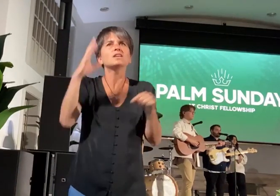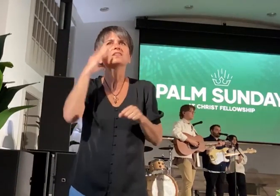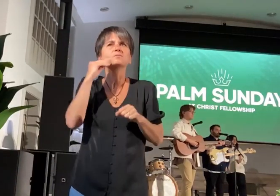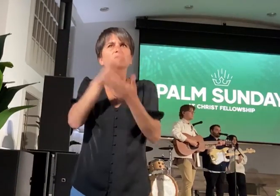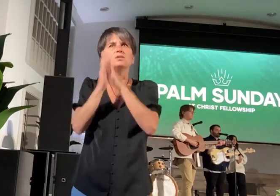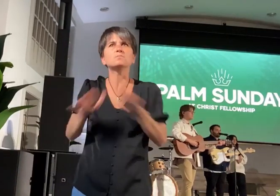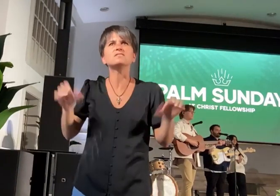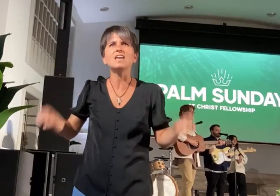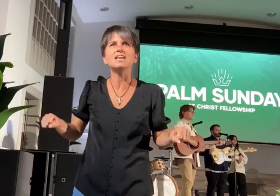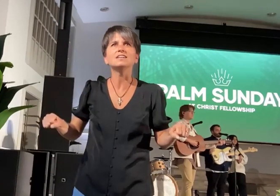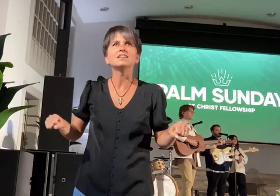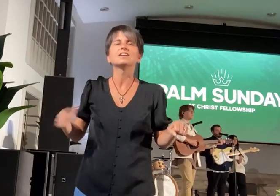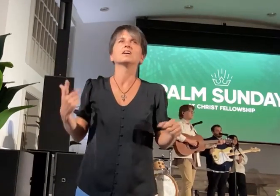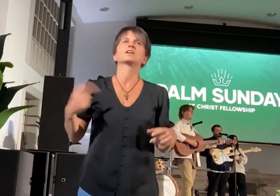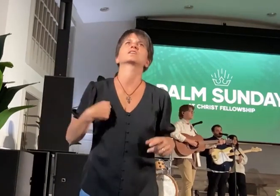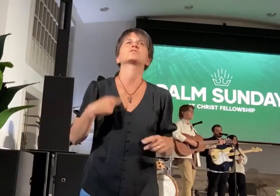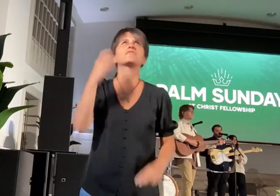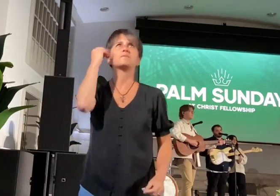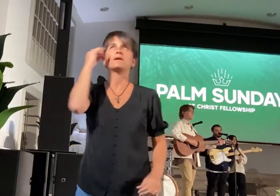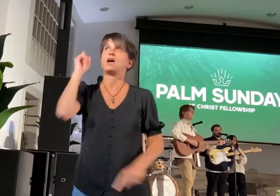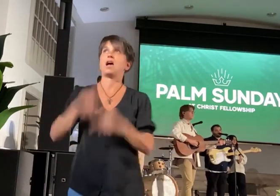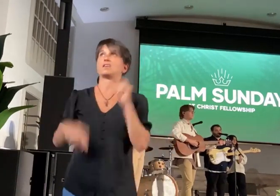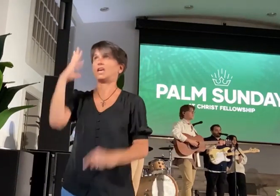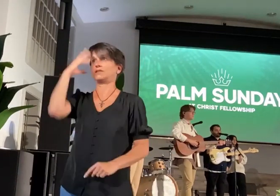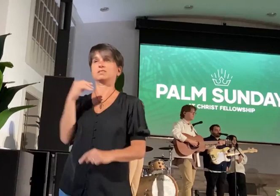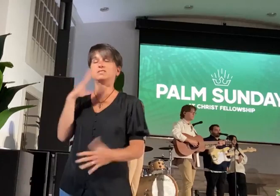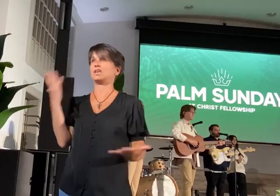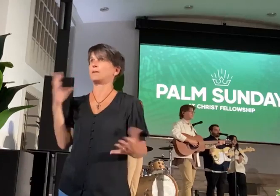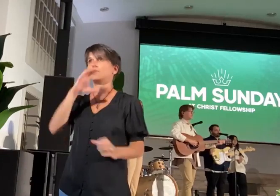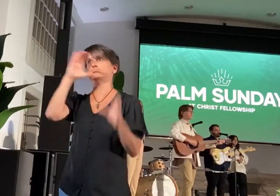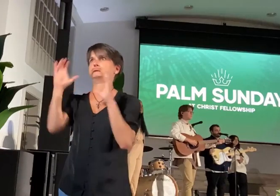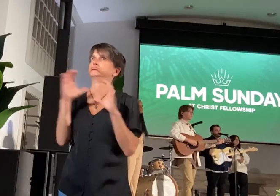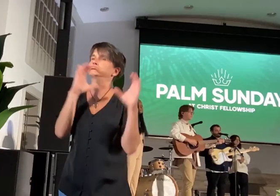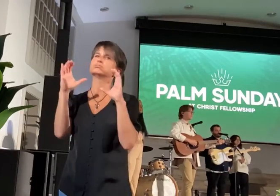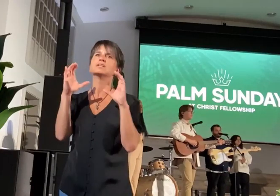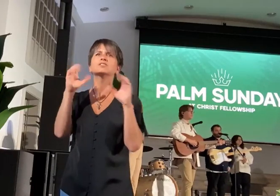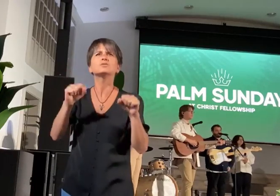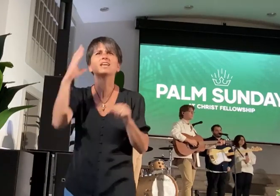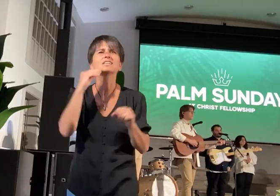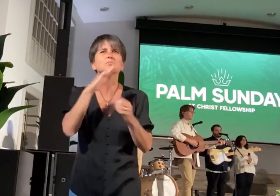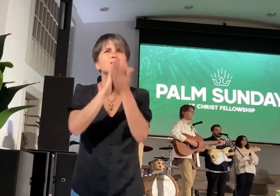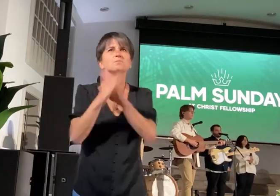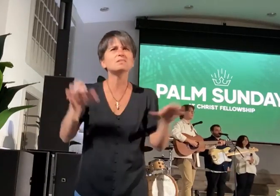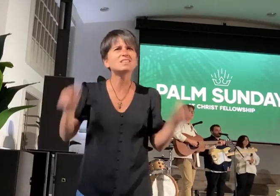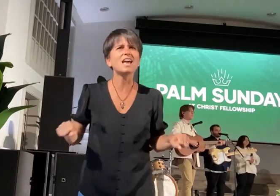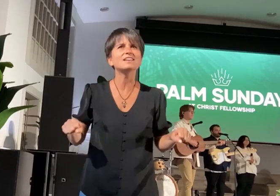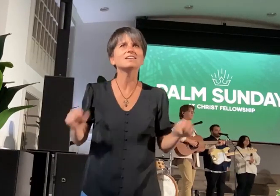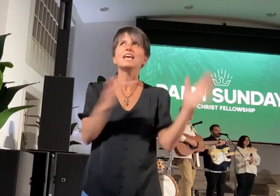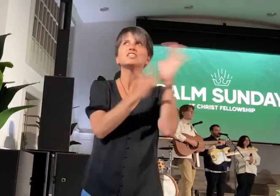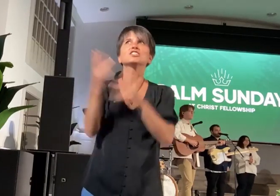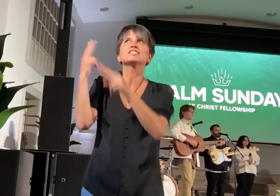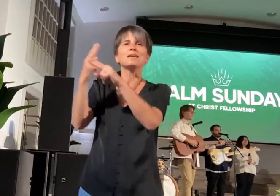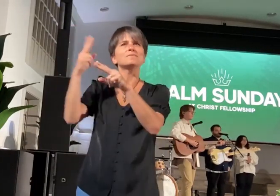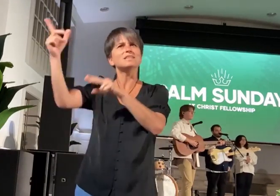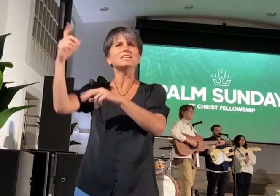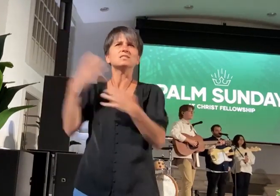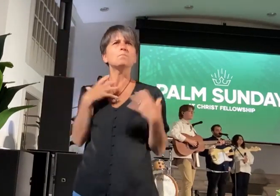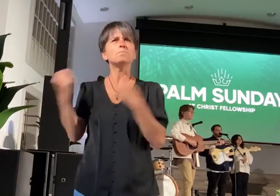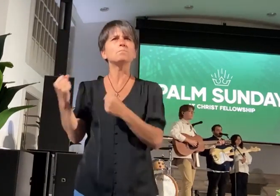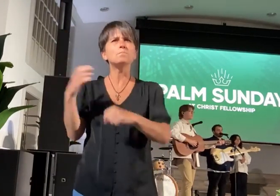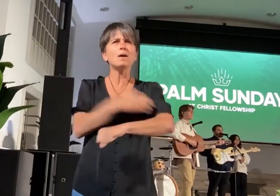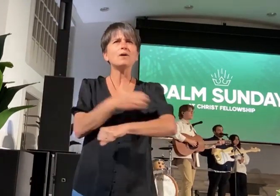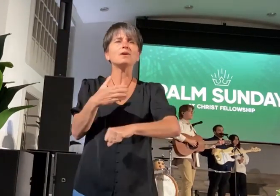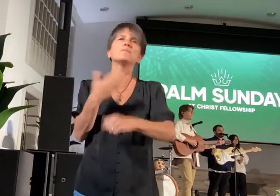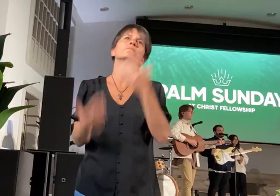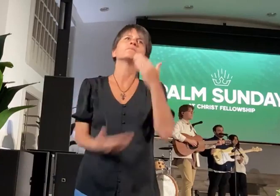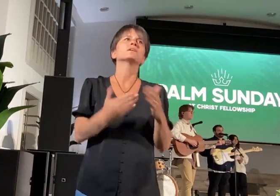last time that you slept through the night or that you stopped worrying. You know you can have peace today in Jesus' name. We're going to write that down and we're going to nail it to the tree. Maybe